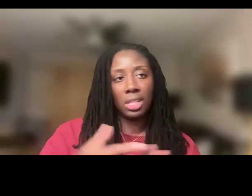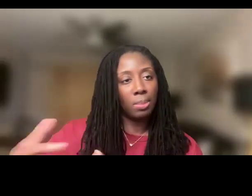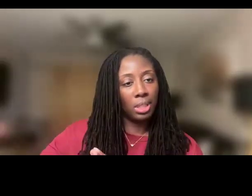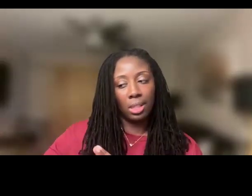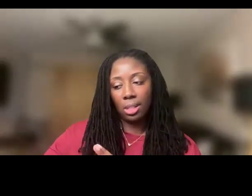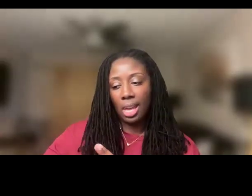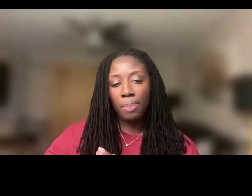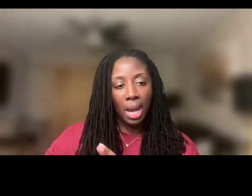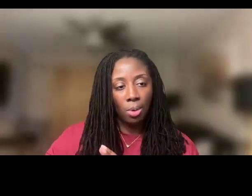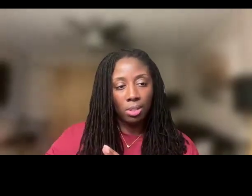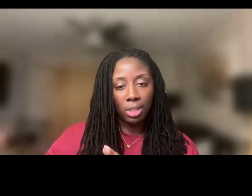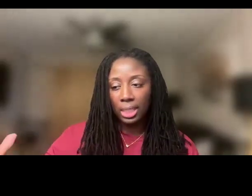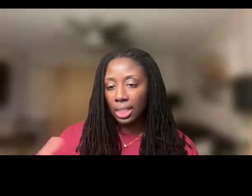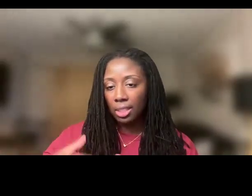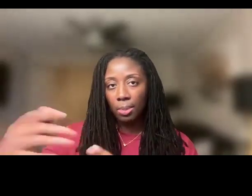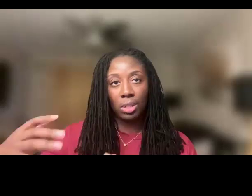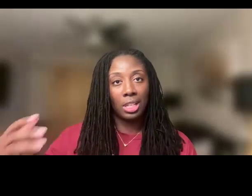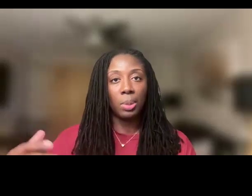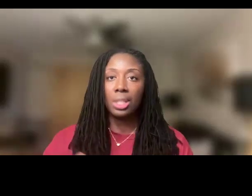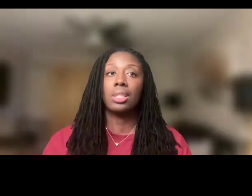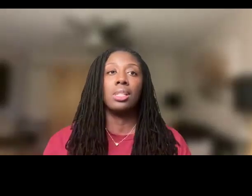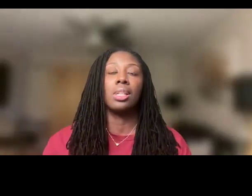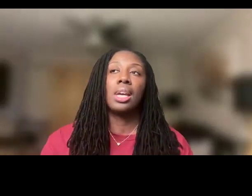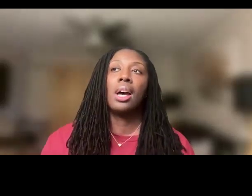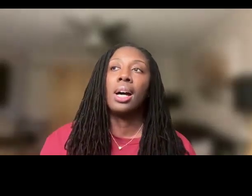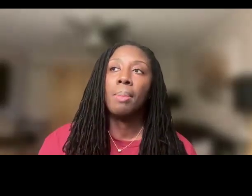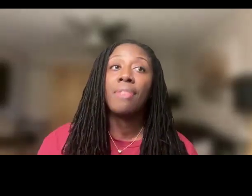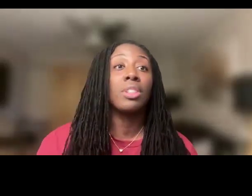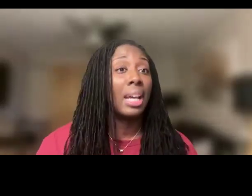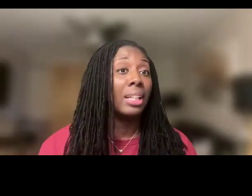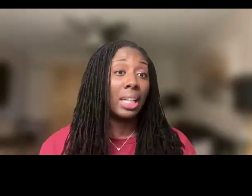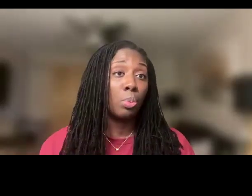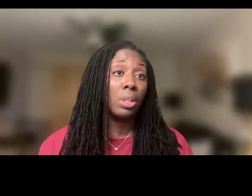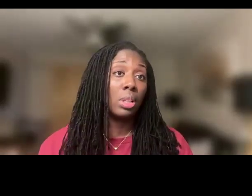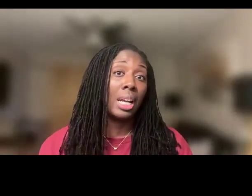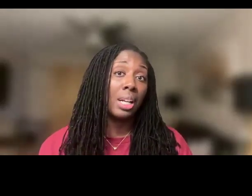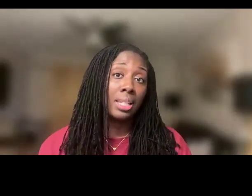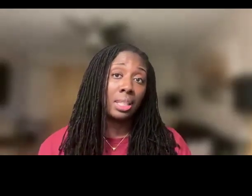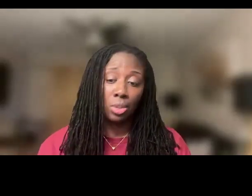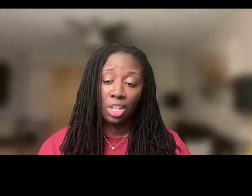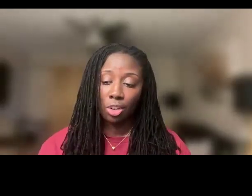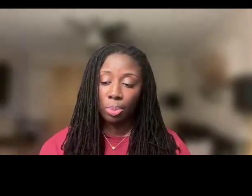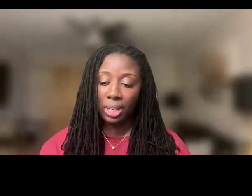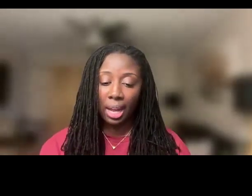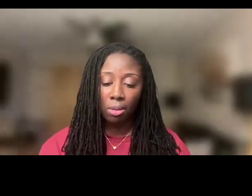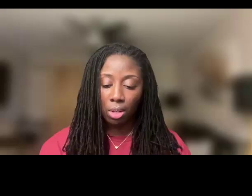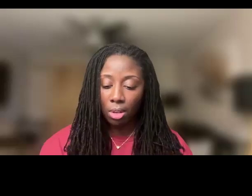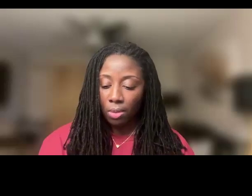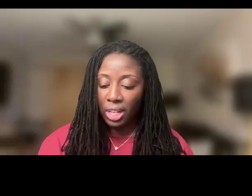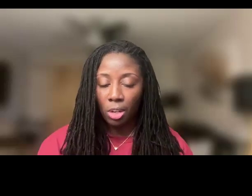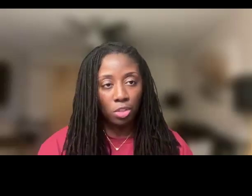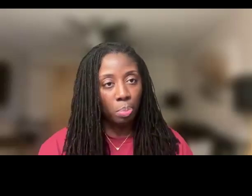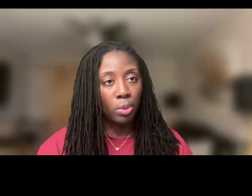content after I did some of the happy hours, Nikki, and some of the experiences. After that, I led with a lot of content. So I started putting